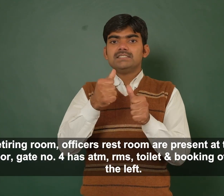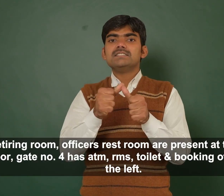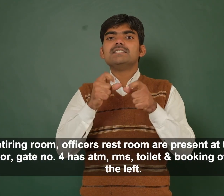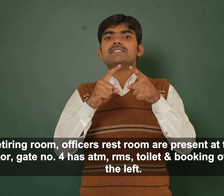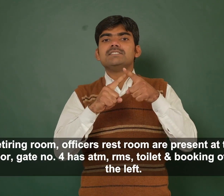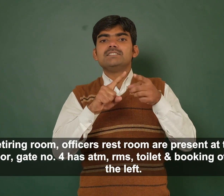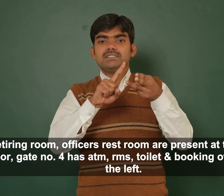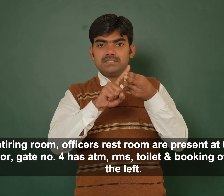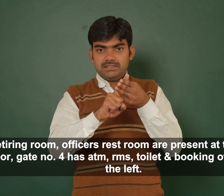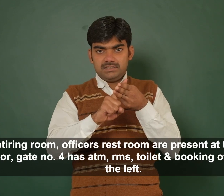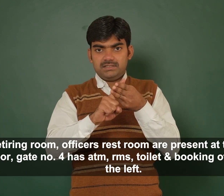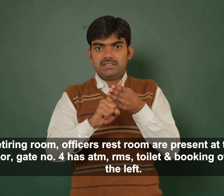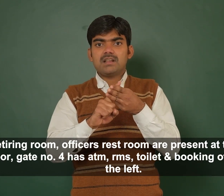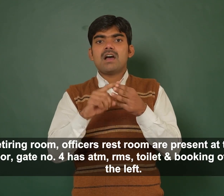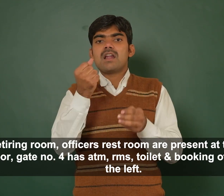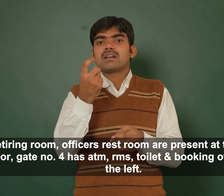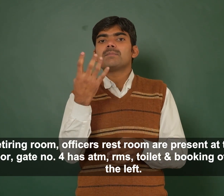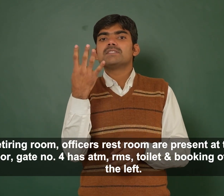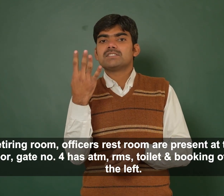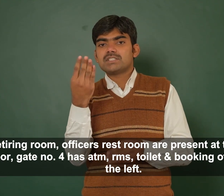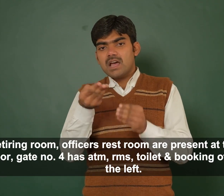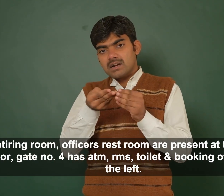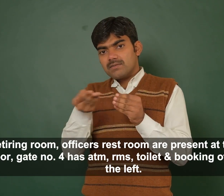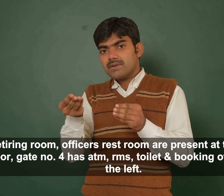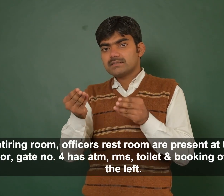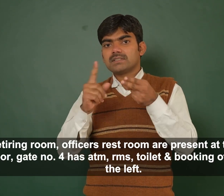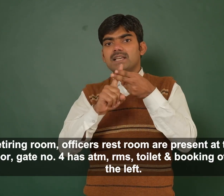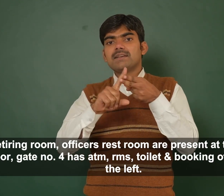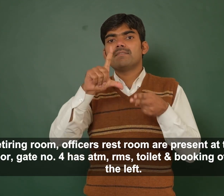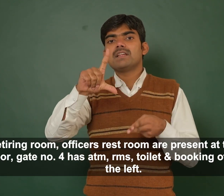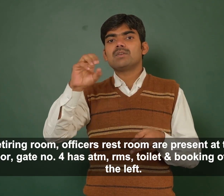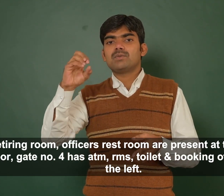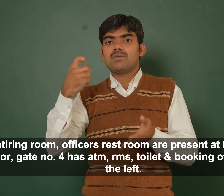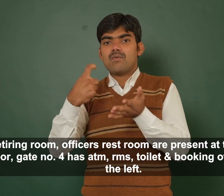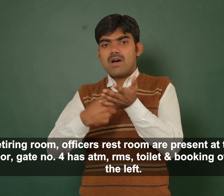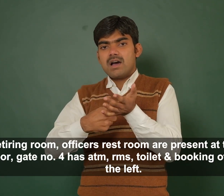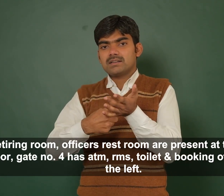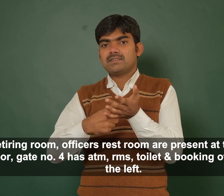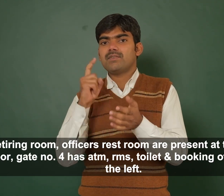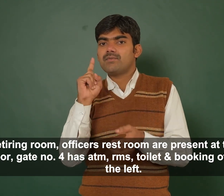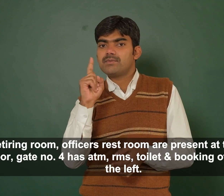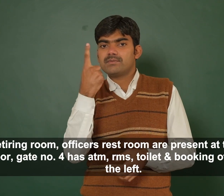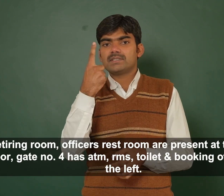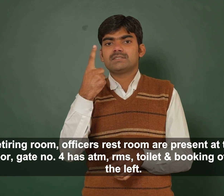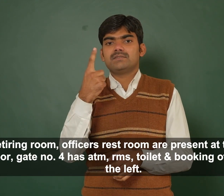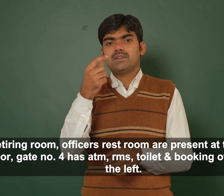Retiring room, officers' restroom are present at the first floor. Gate number 4 has